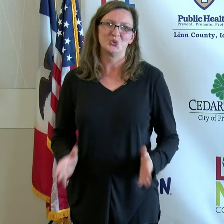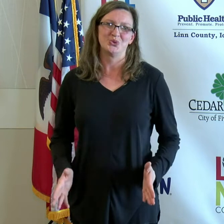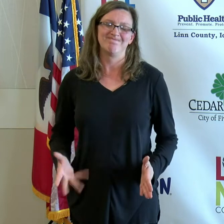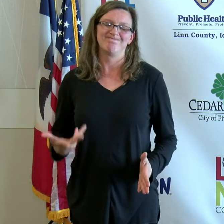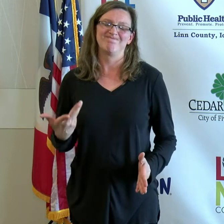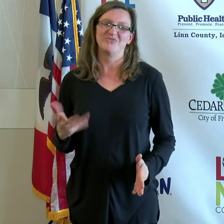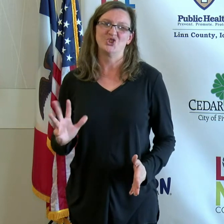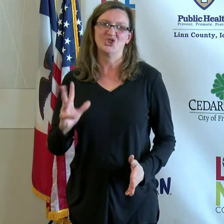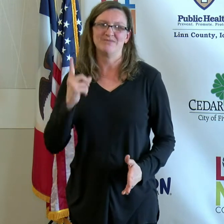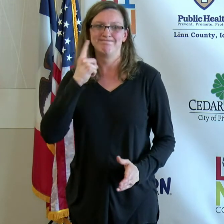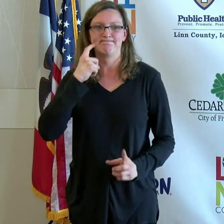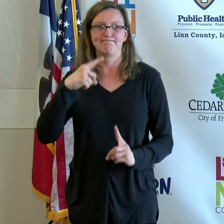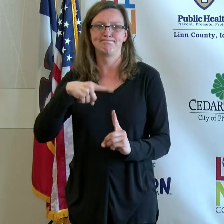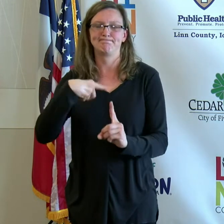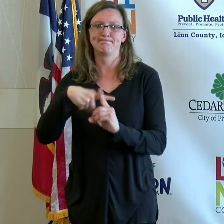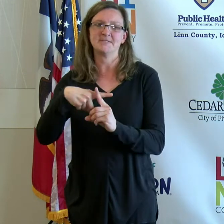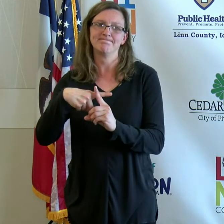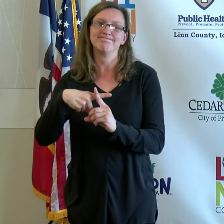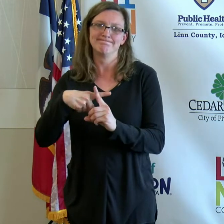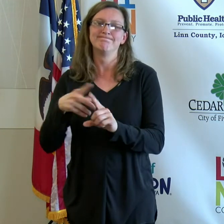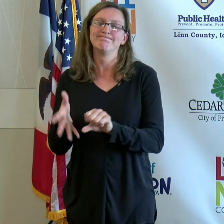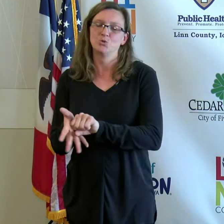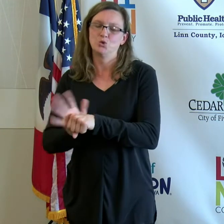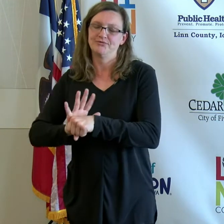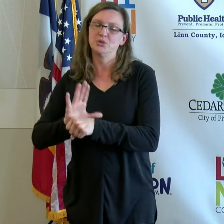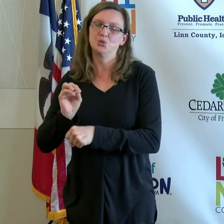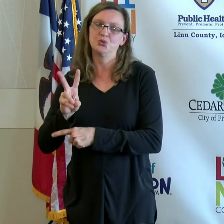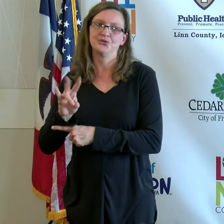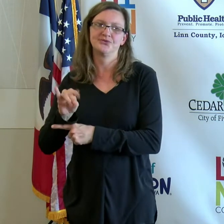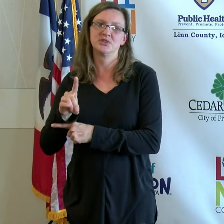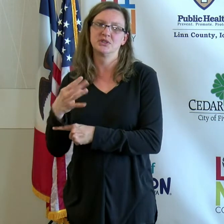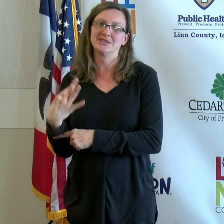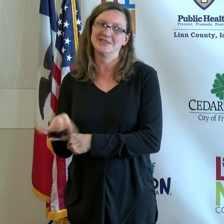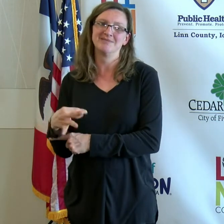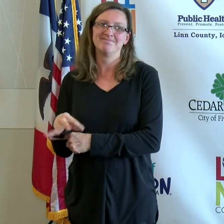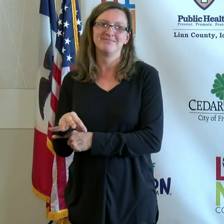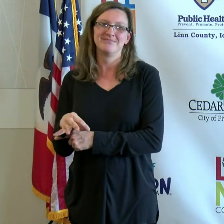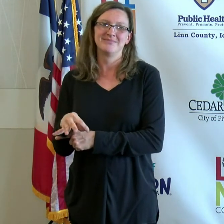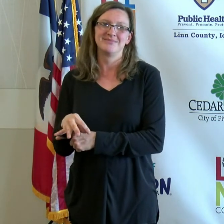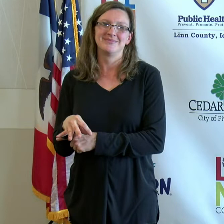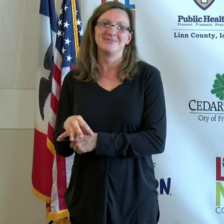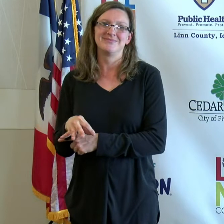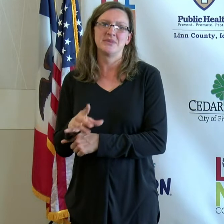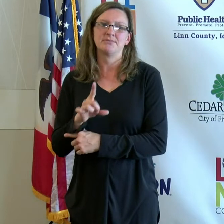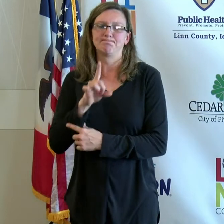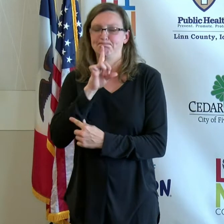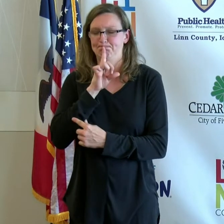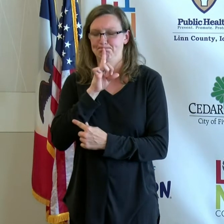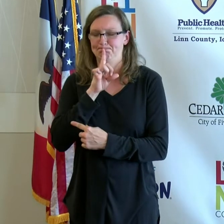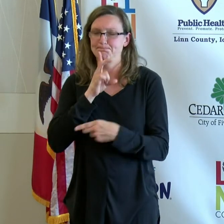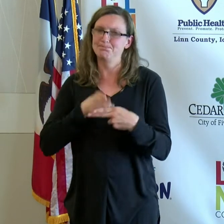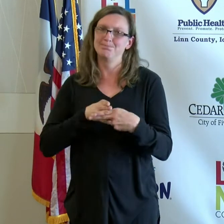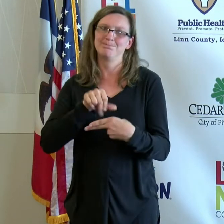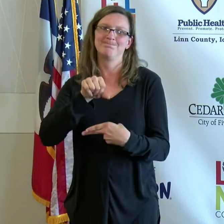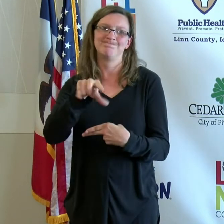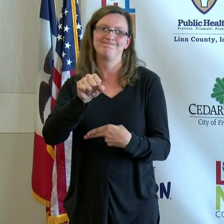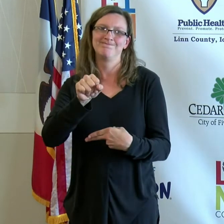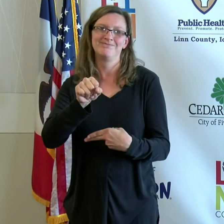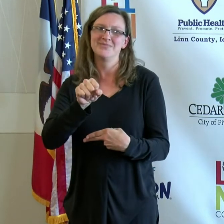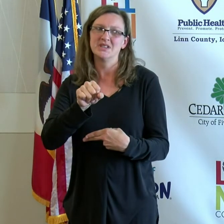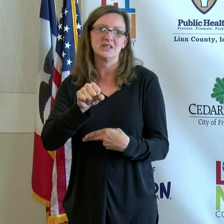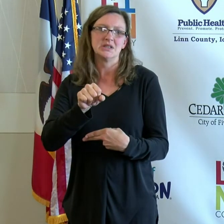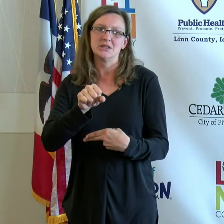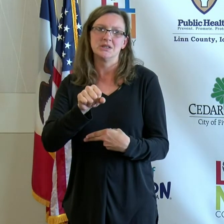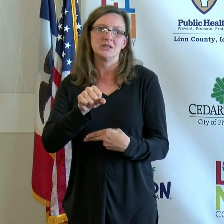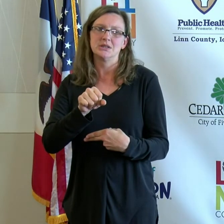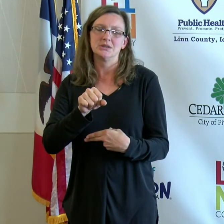COVID-19. And while I am prohibited from speaking to the specifics of this particular case due to HIPAA laws, there